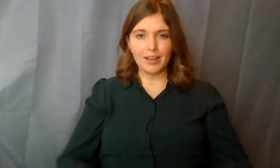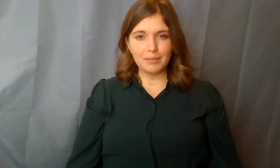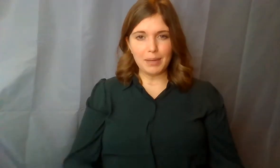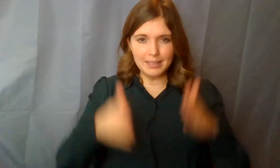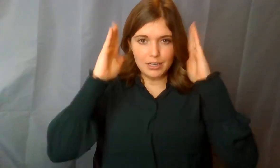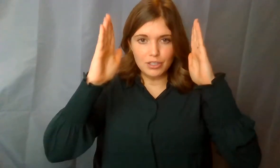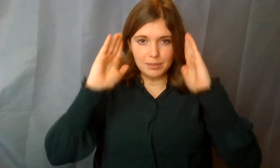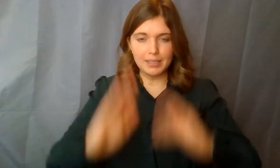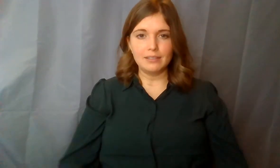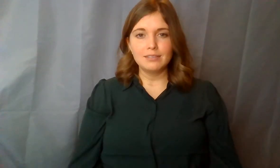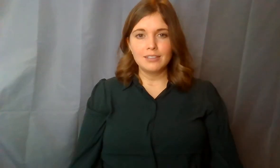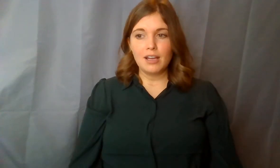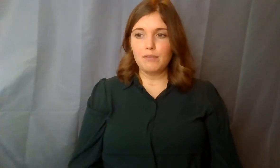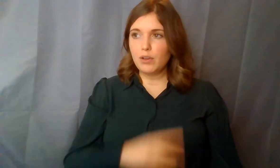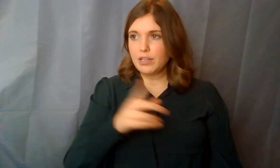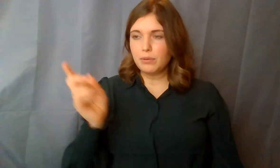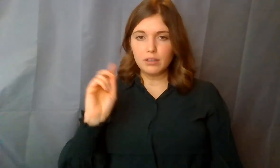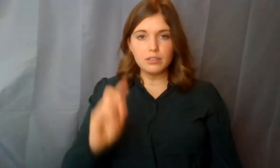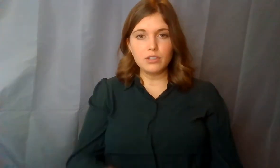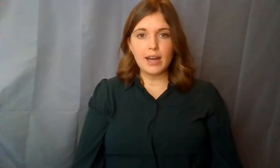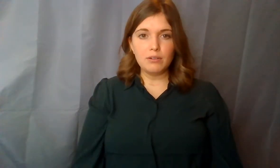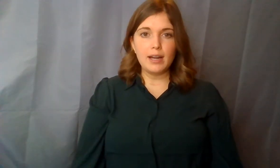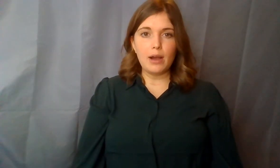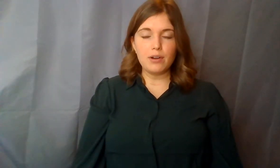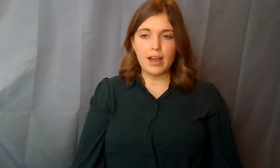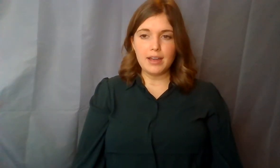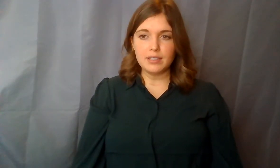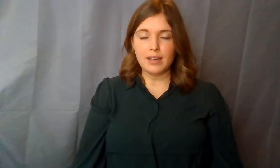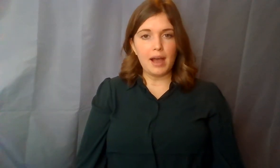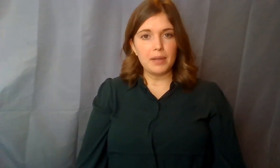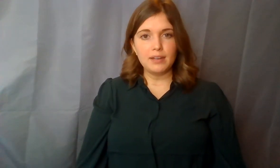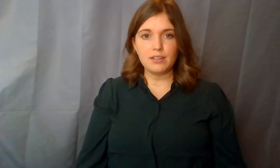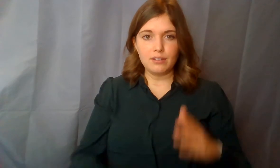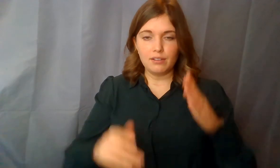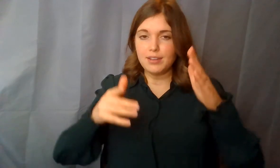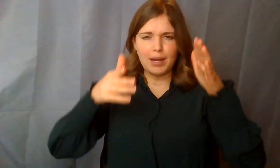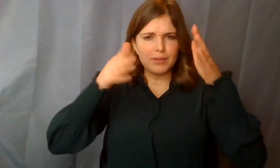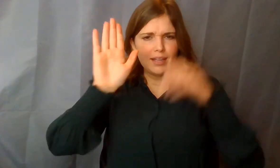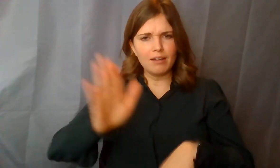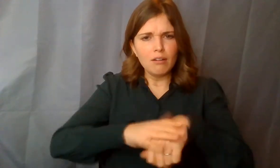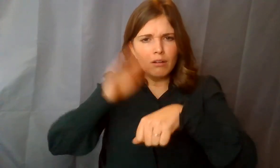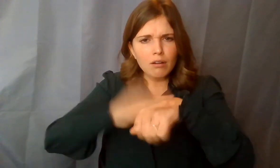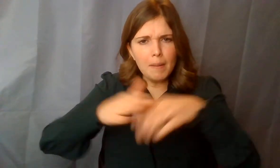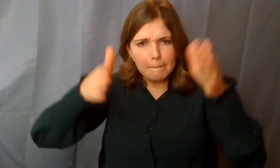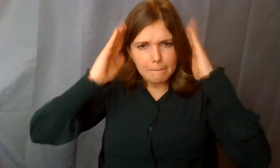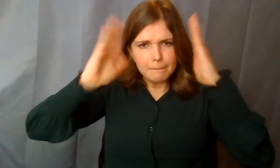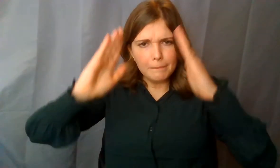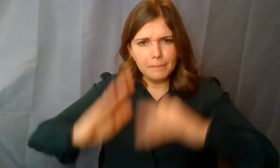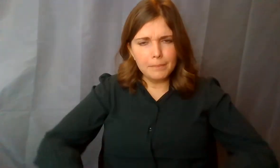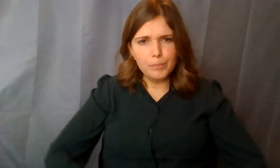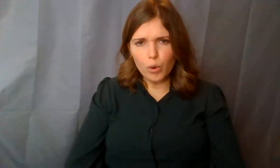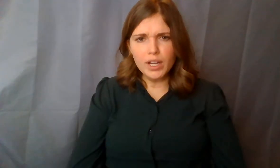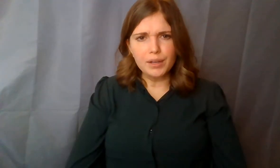Okay, pay attention to me. If you guys were all chatting right now in class and not paying attention to the lesson, I would say, warning,